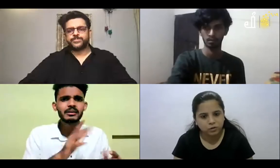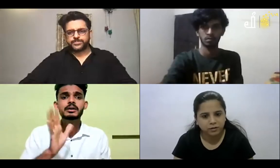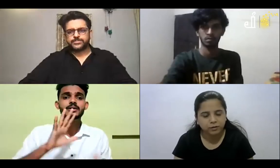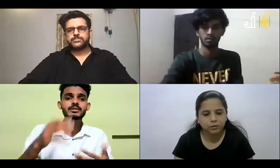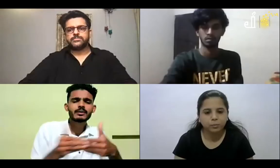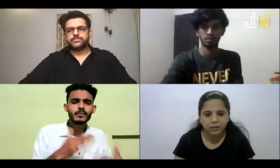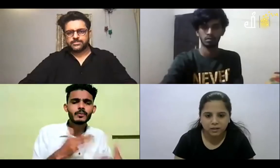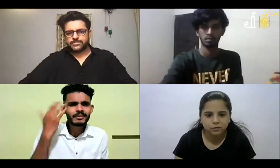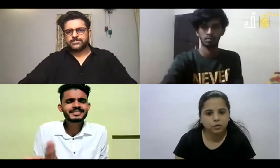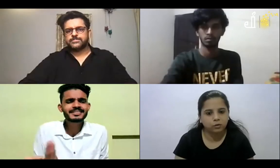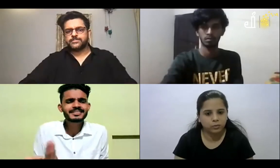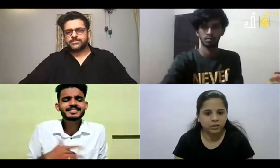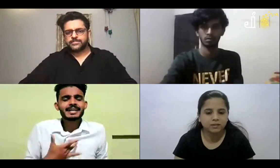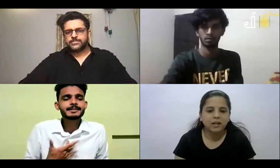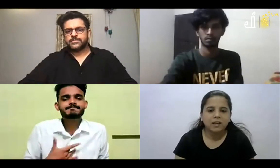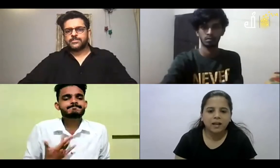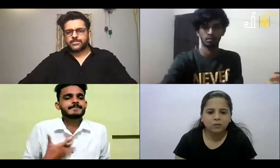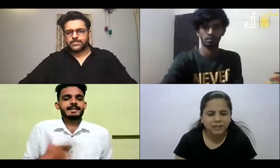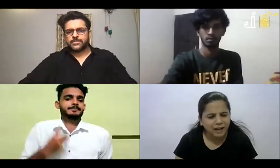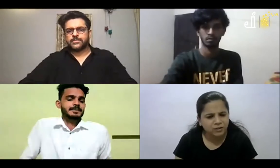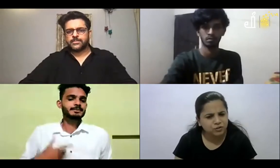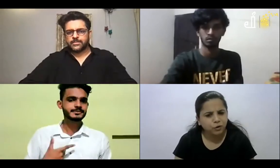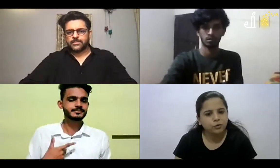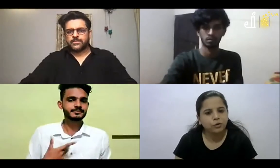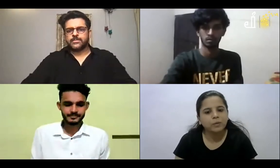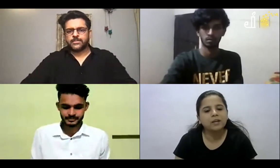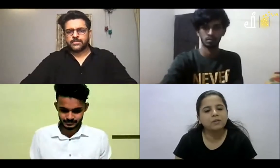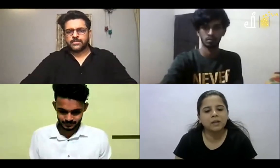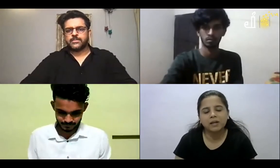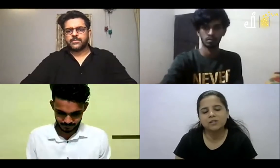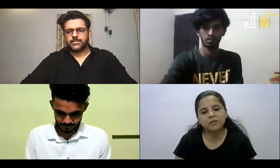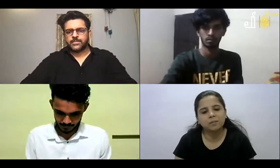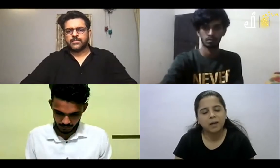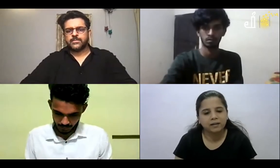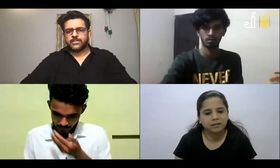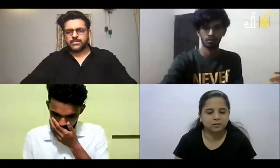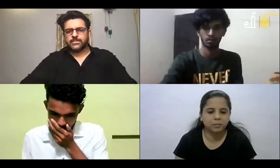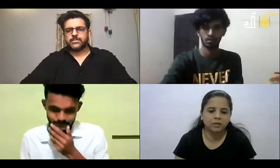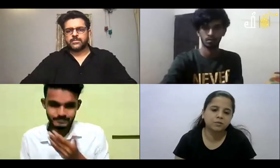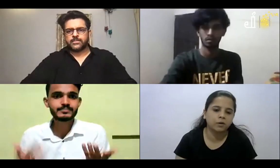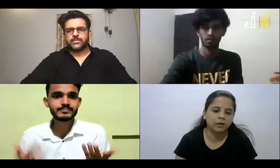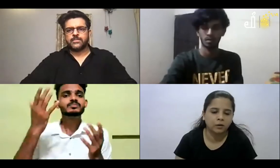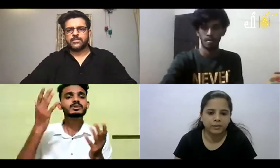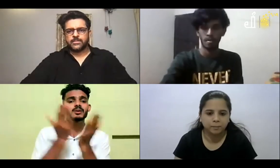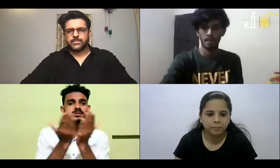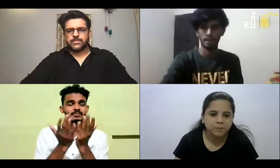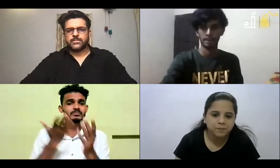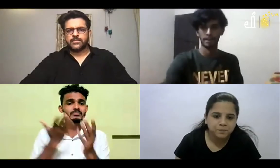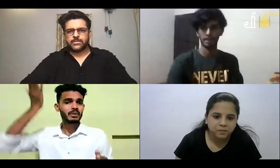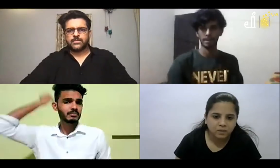deaf children to meet us to talk with us. And I was like, I just want to communicate with them. I just felt bad. Parents were not allowing